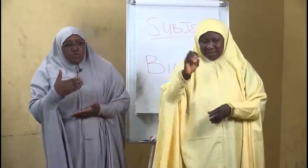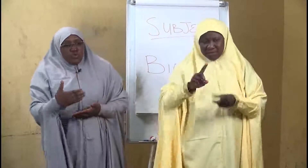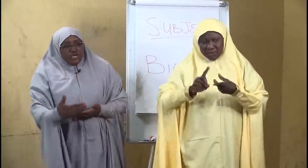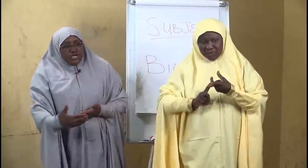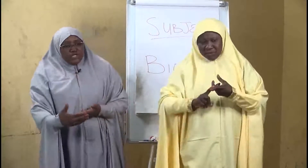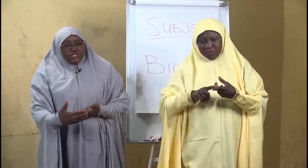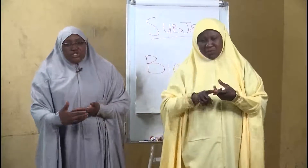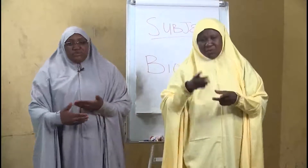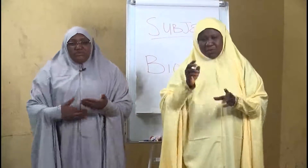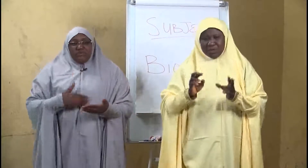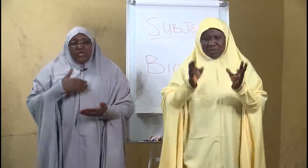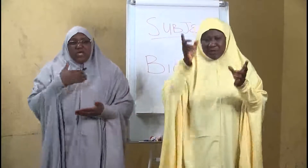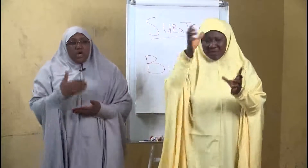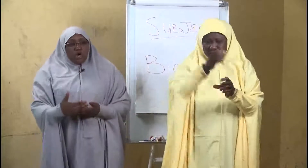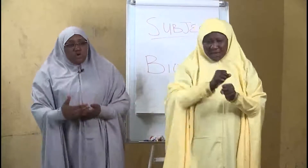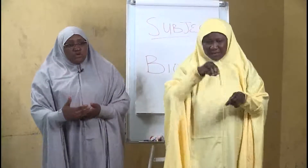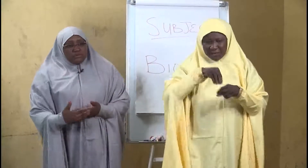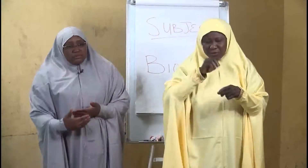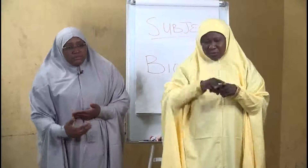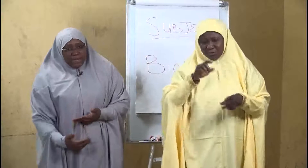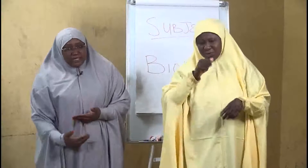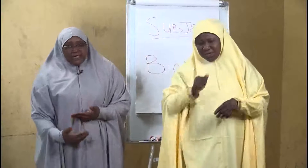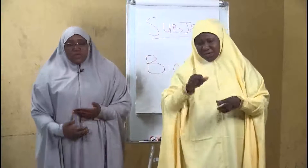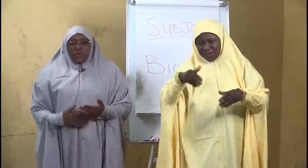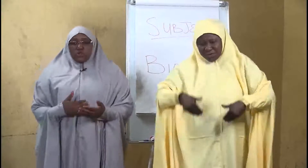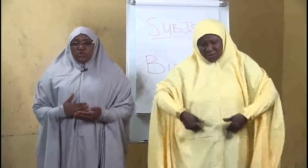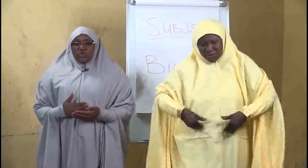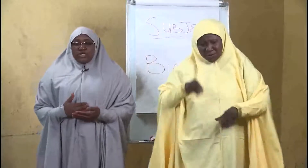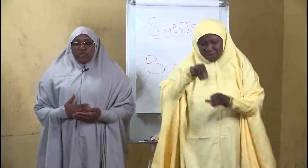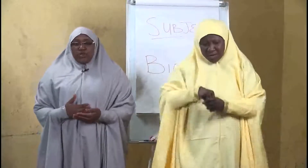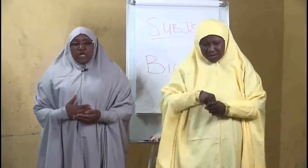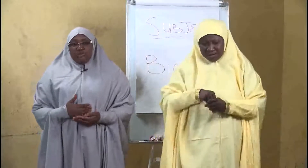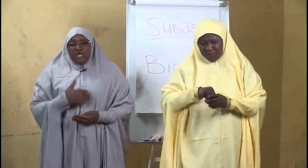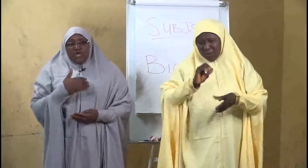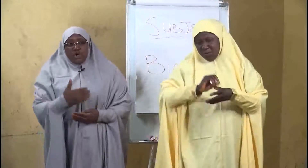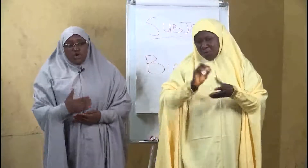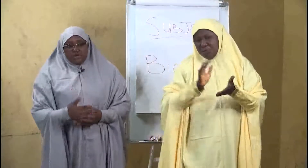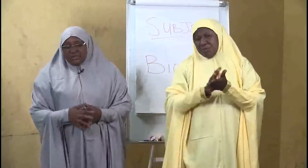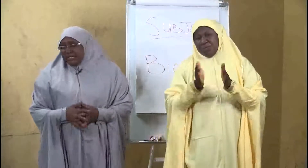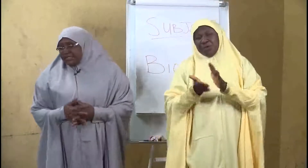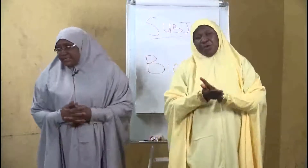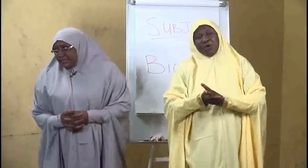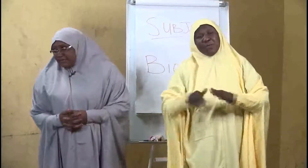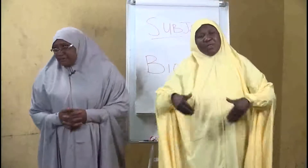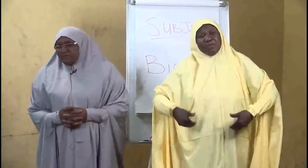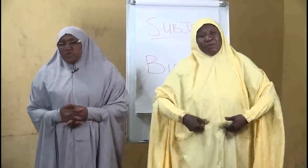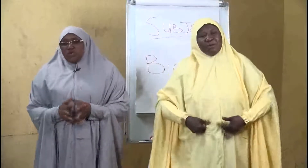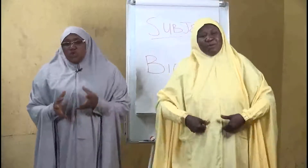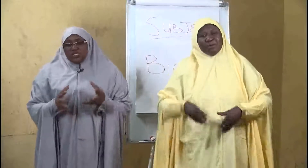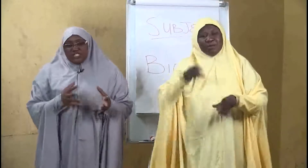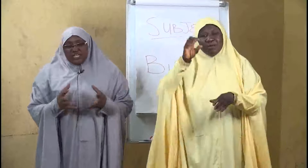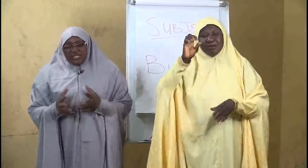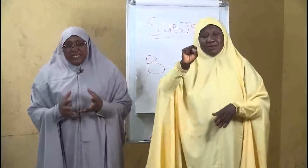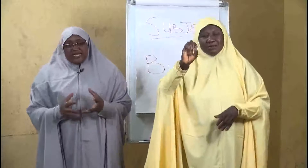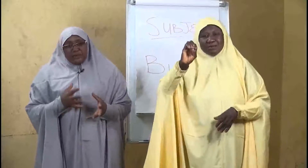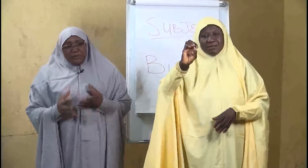to reach a young plant or to become a young seedling.